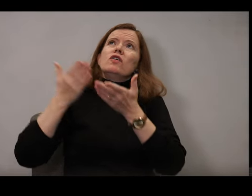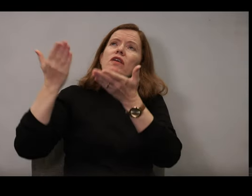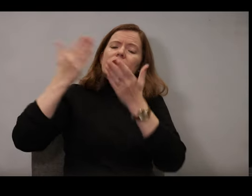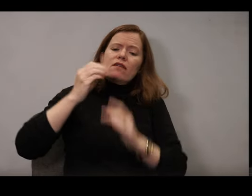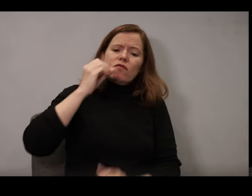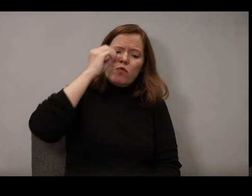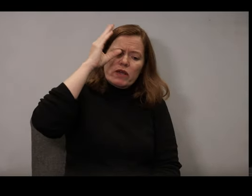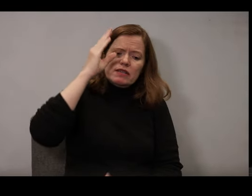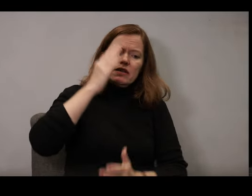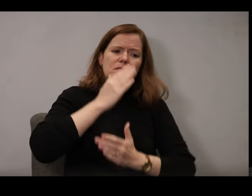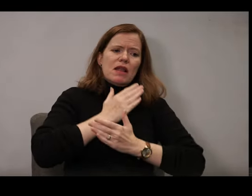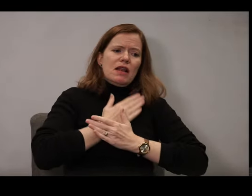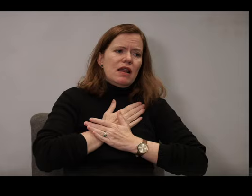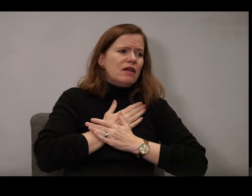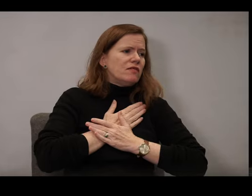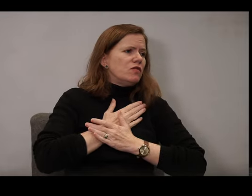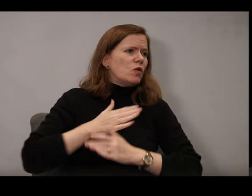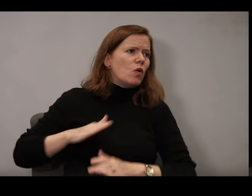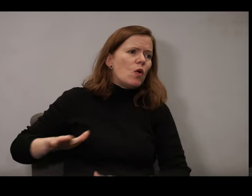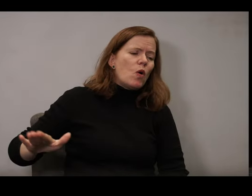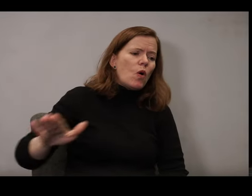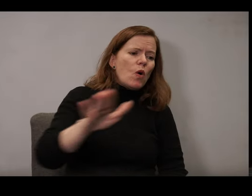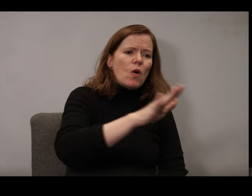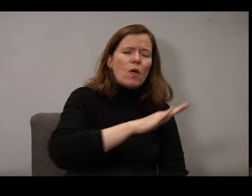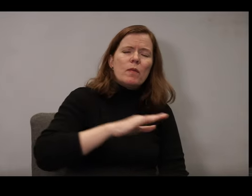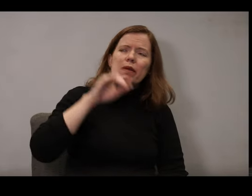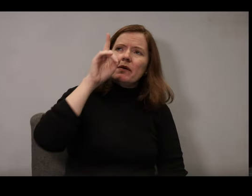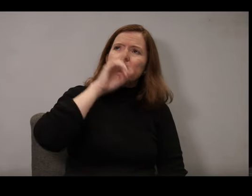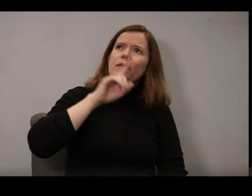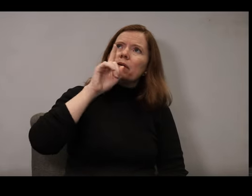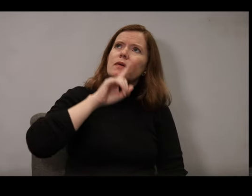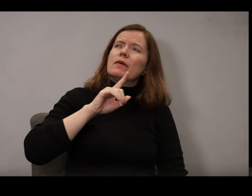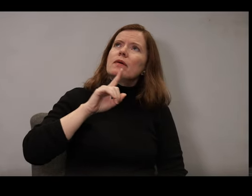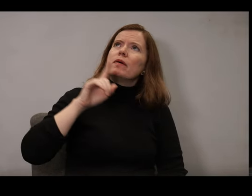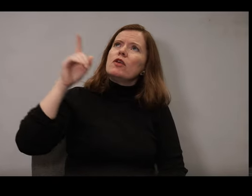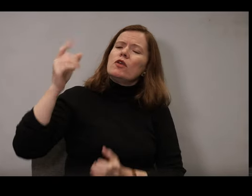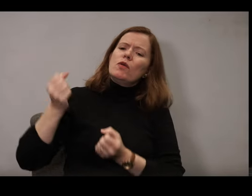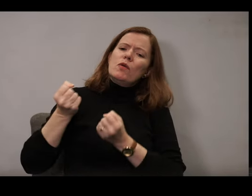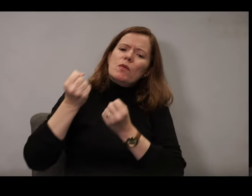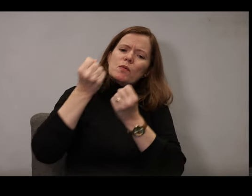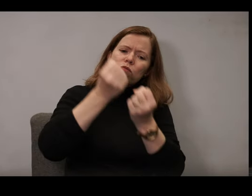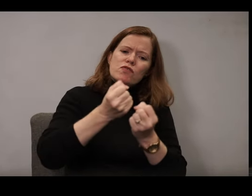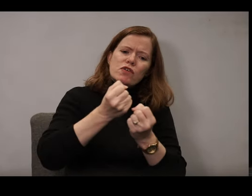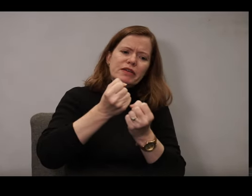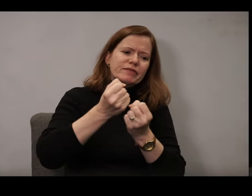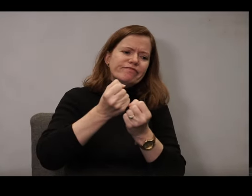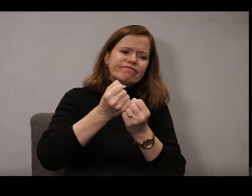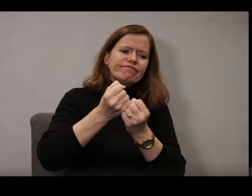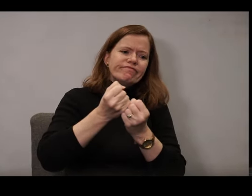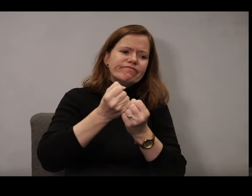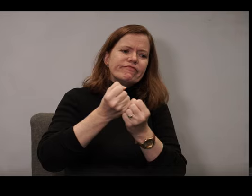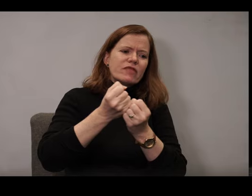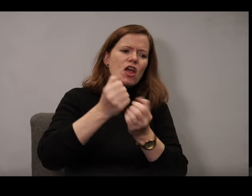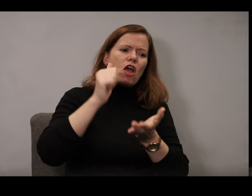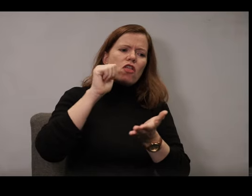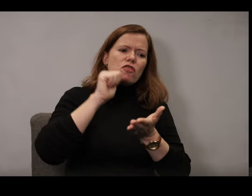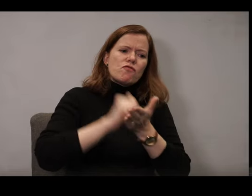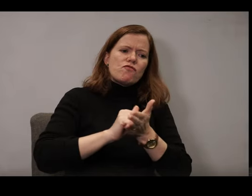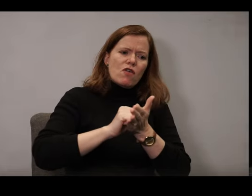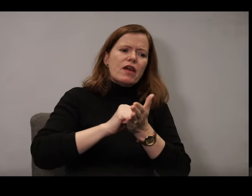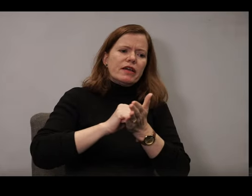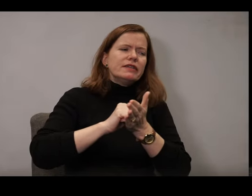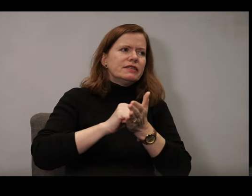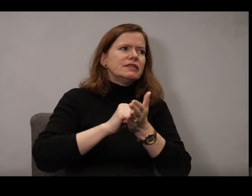and love to all voters, and that you would bring about whichever outcome you know to be